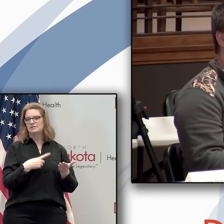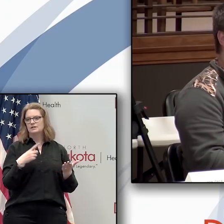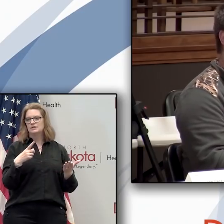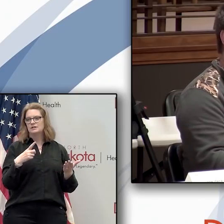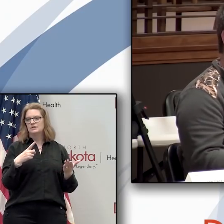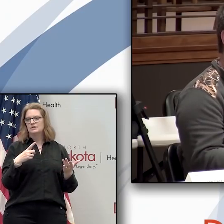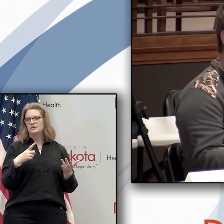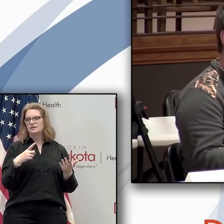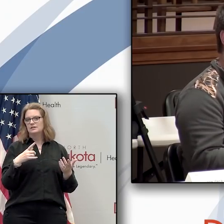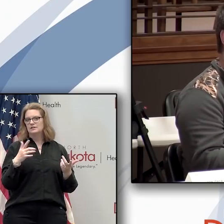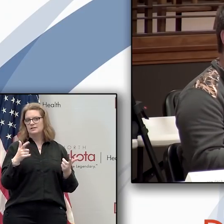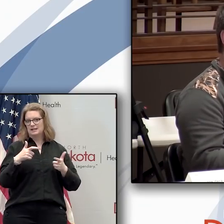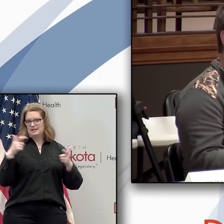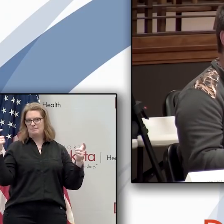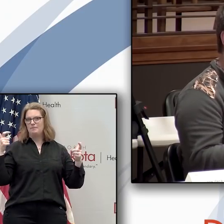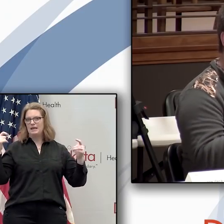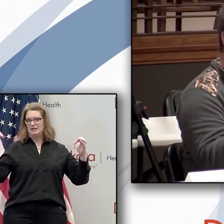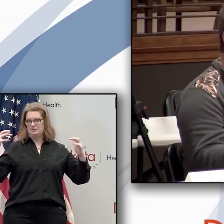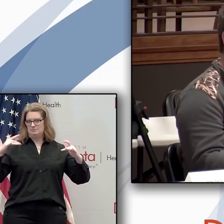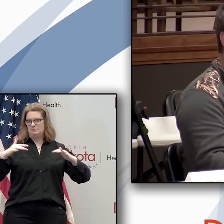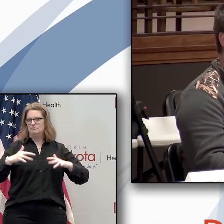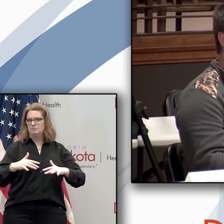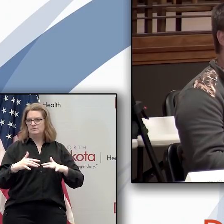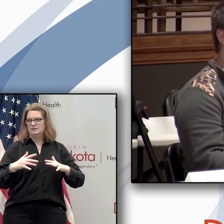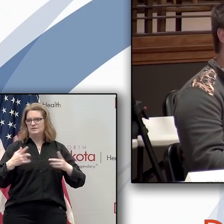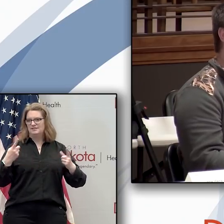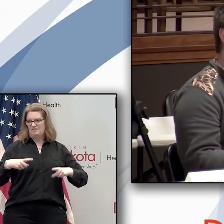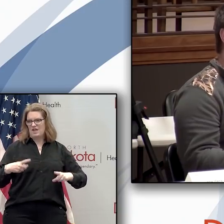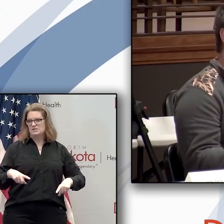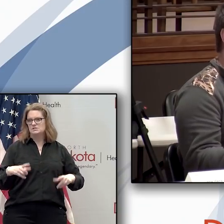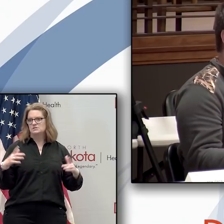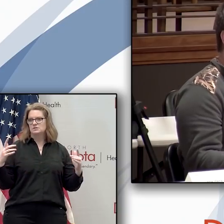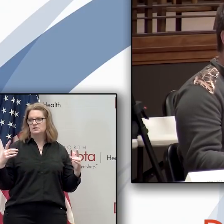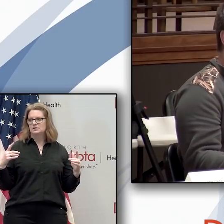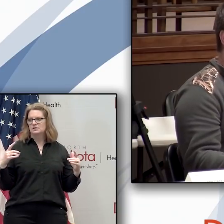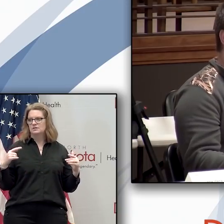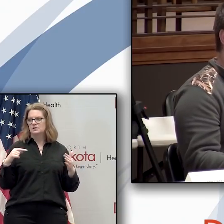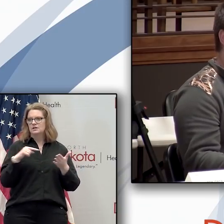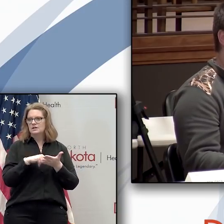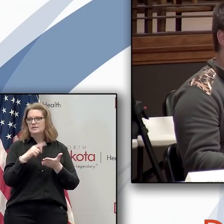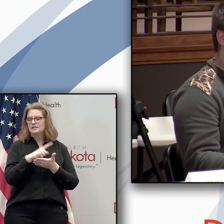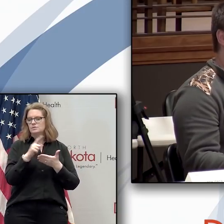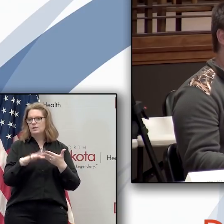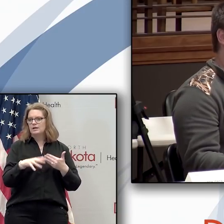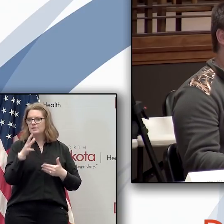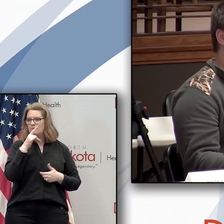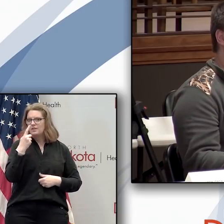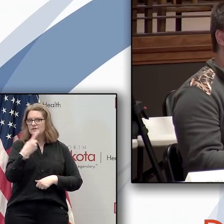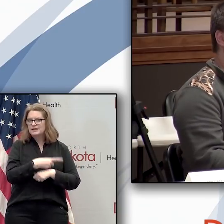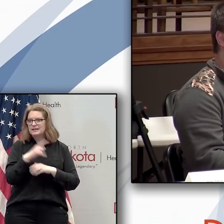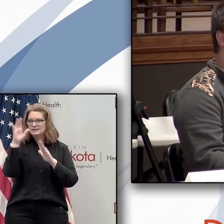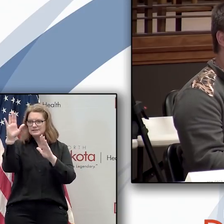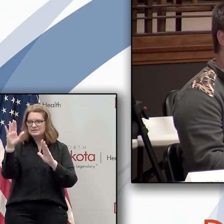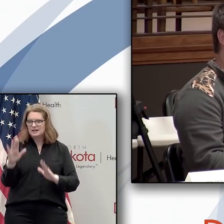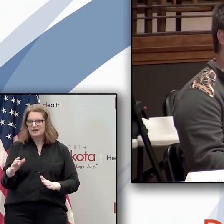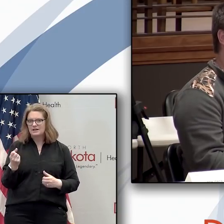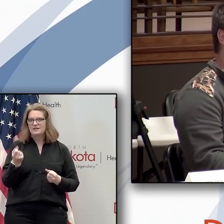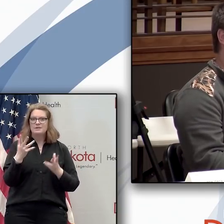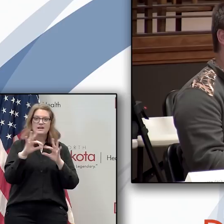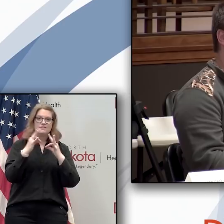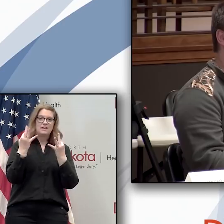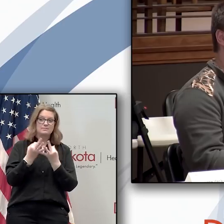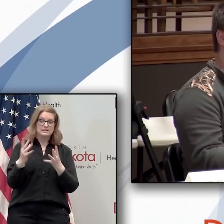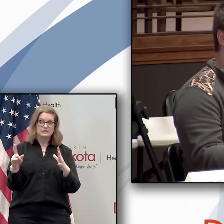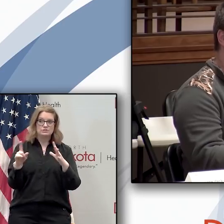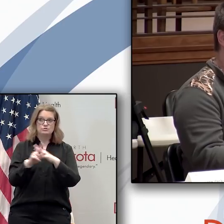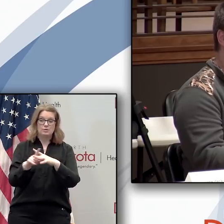the question about the large gatherings at the events and whatnot, this weekend with Mother's Day being on Sunday, a lot of families might be going to church.